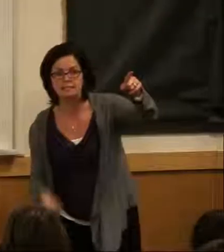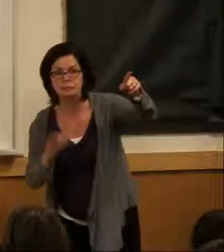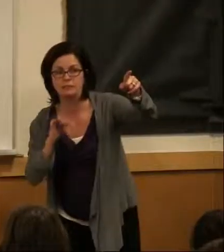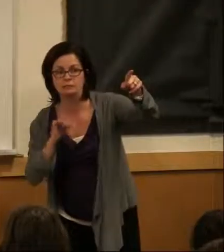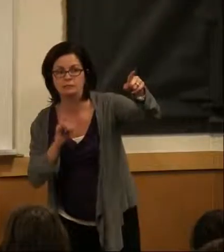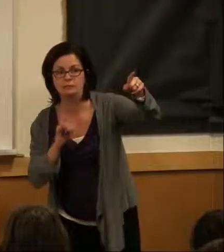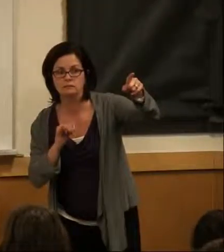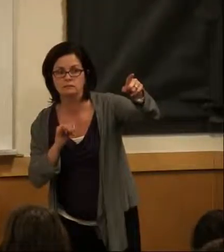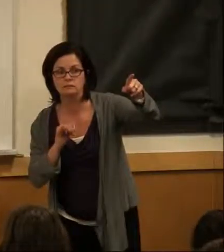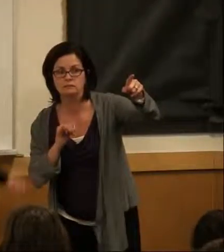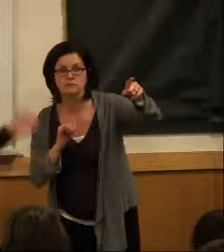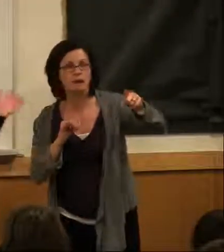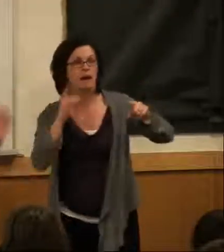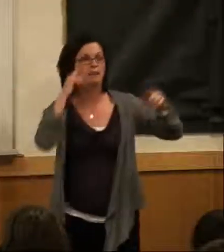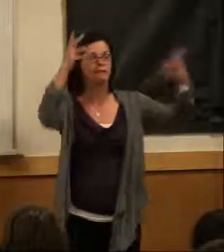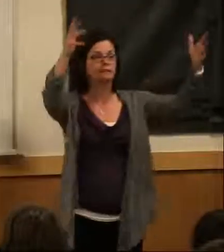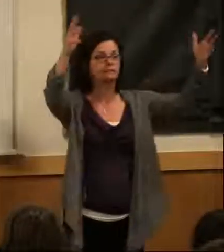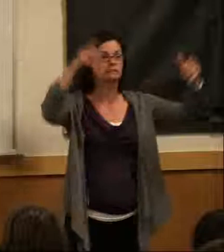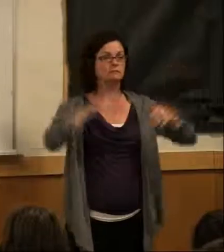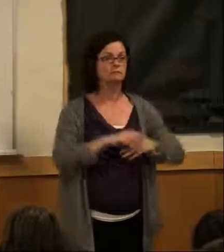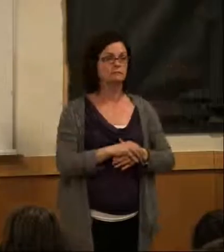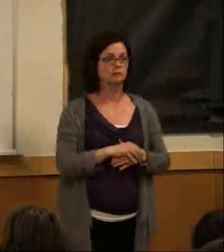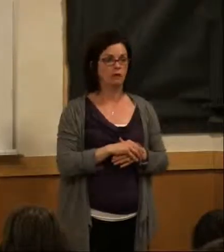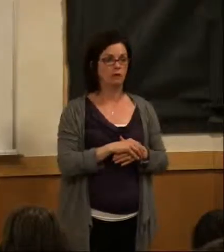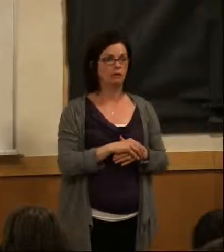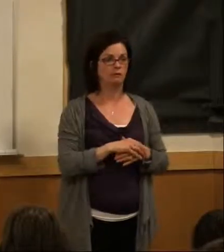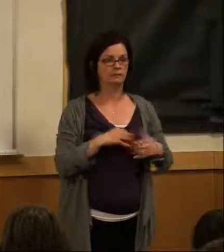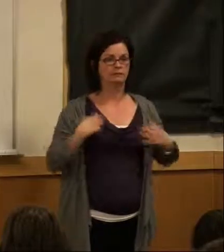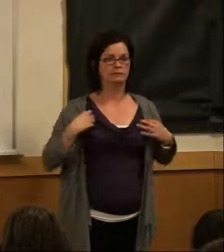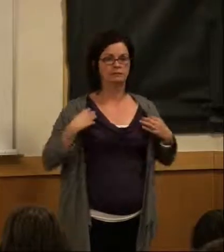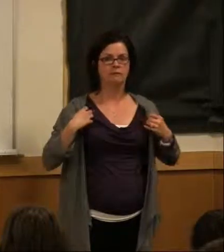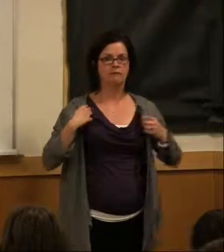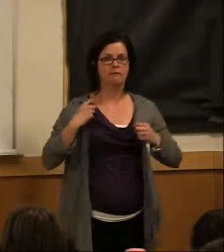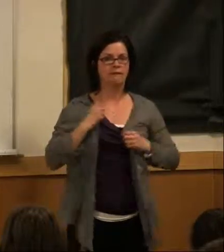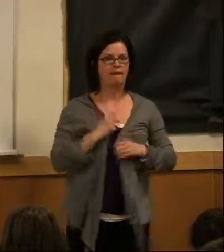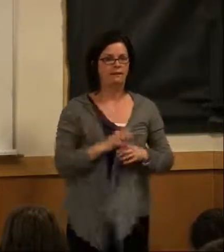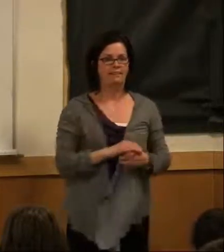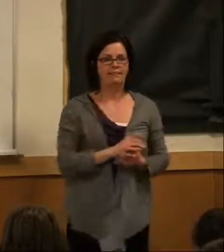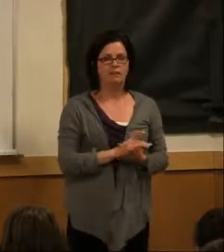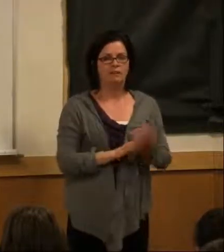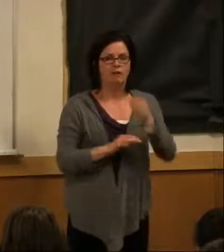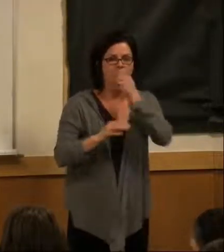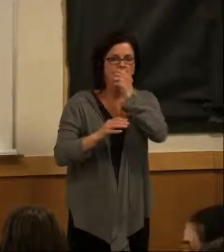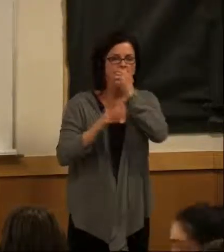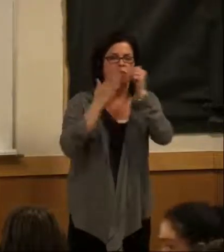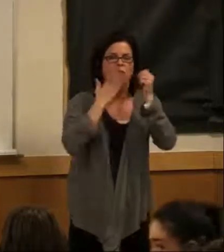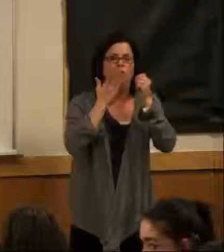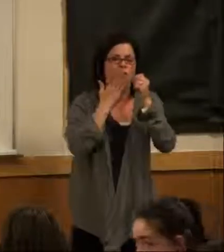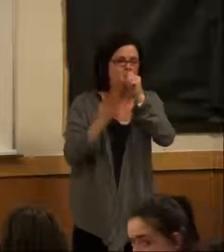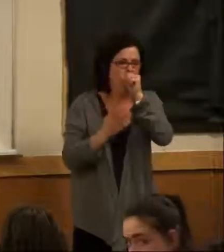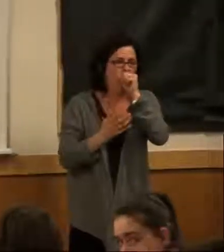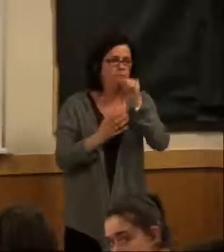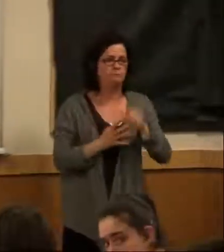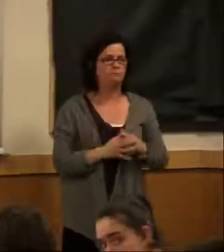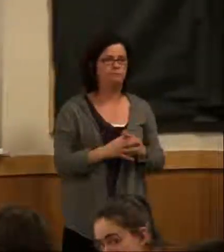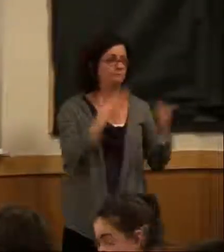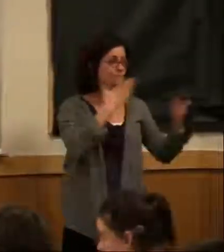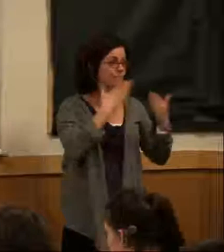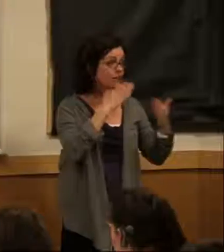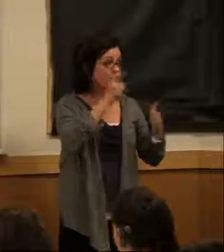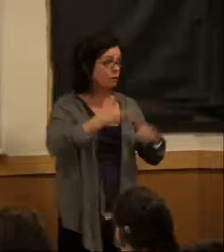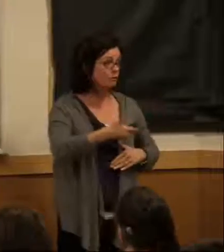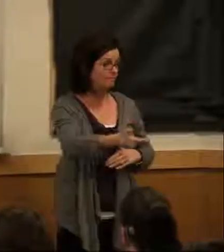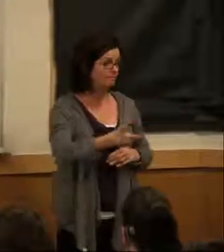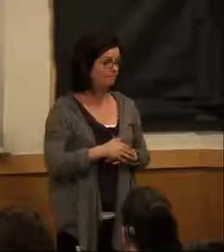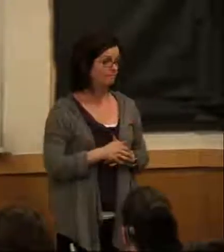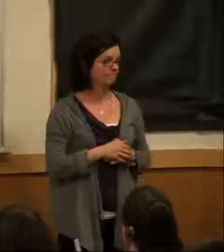JJ's asking, are we done? I think we're done. Okay. Thank you. Thanks for having